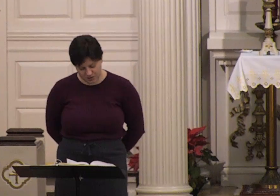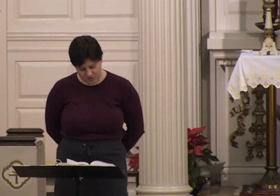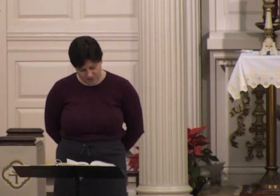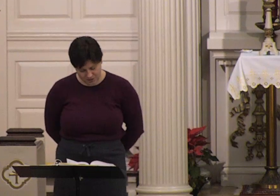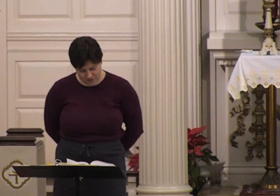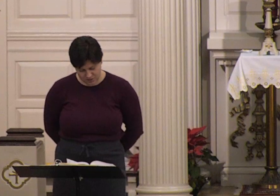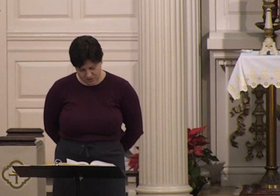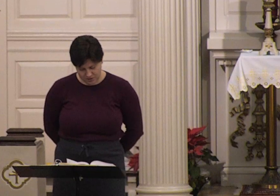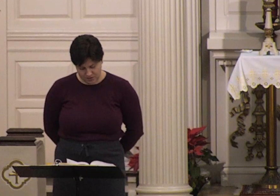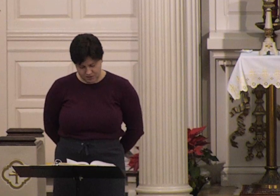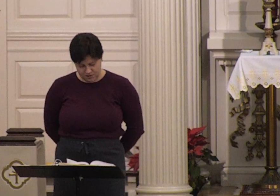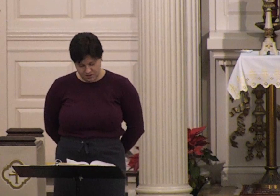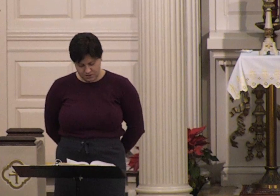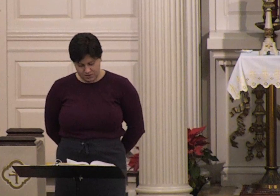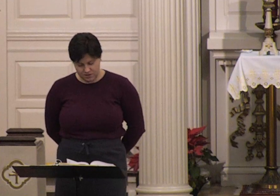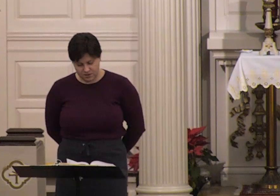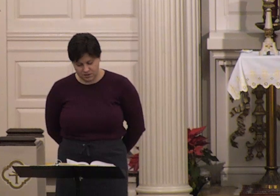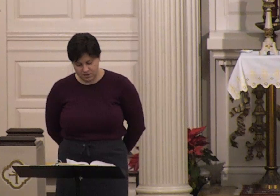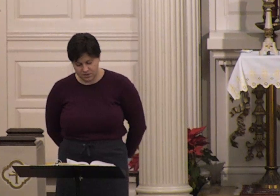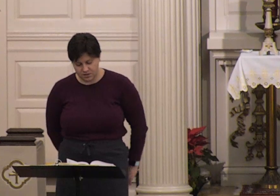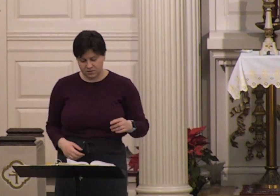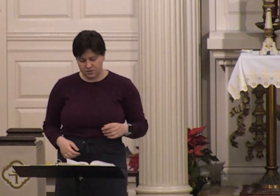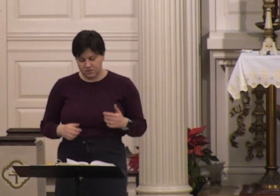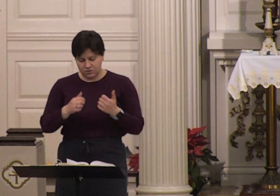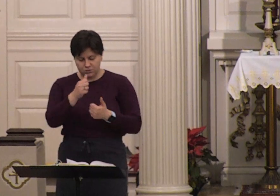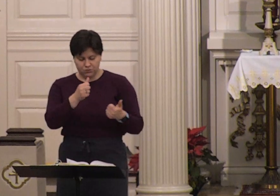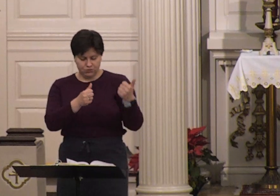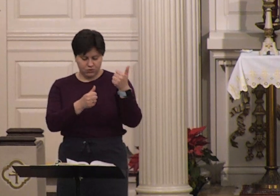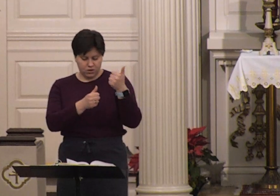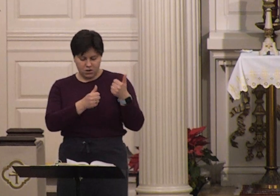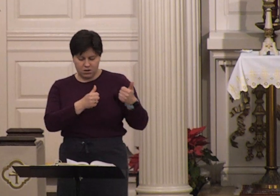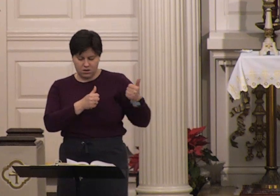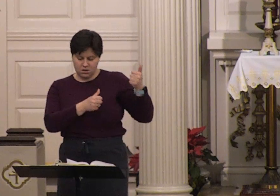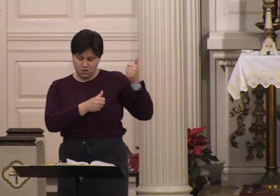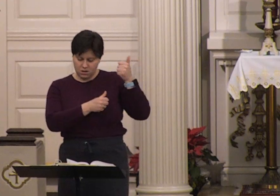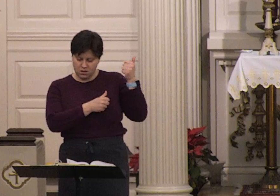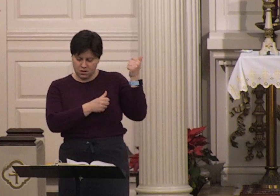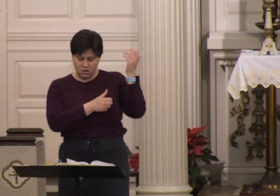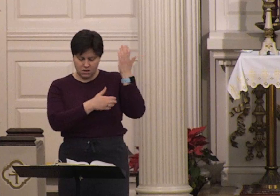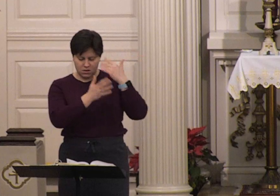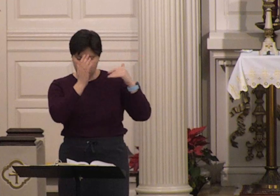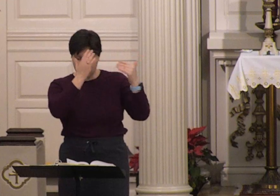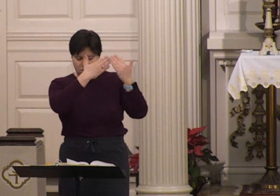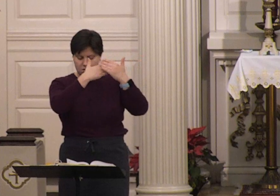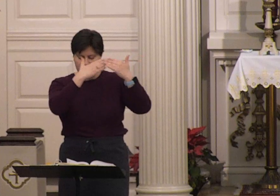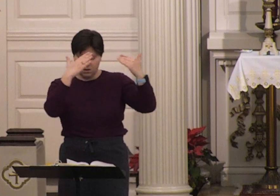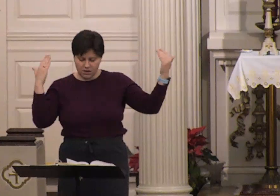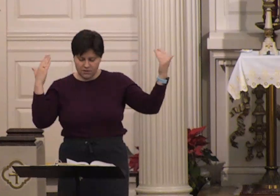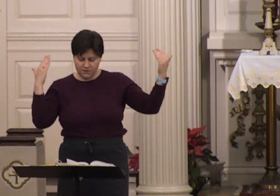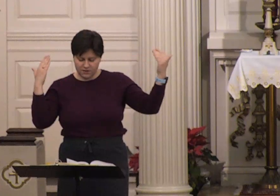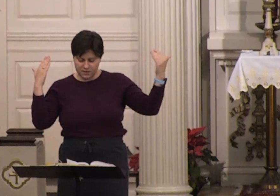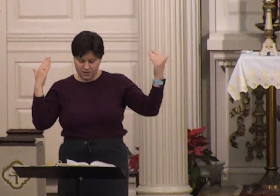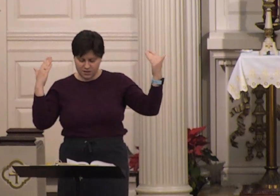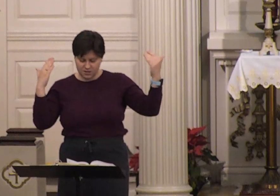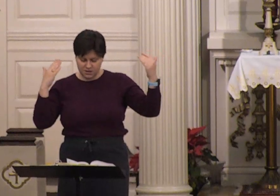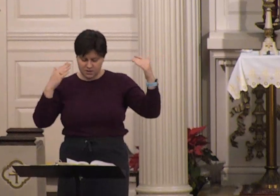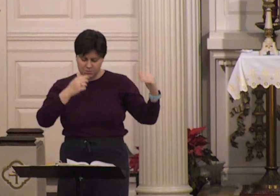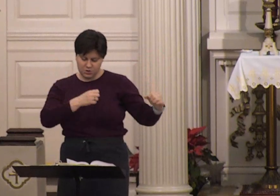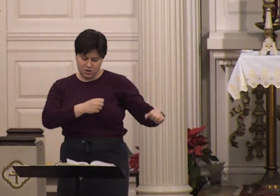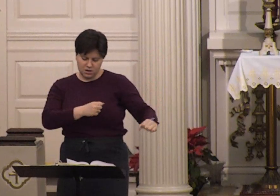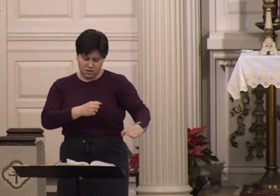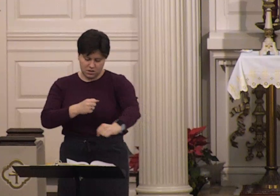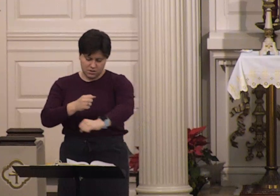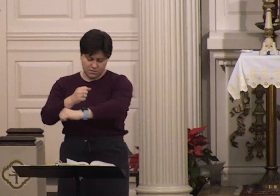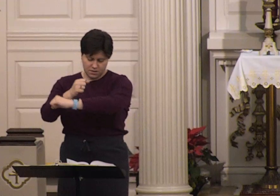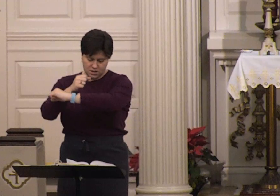food. Rank on rank the host of heaven spreads